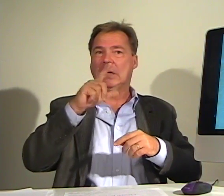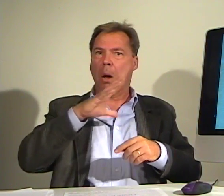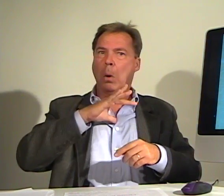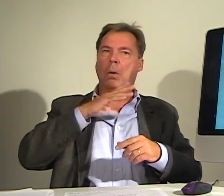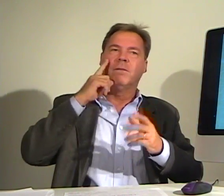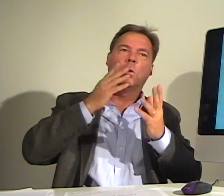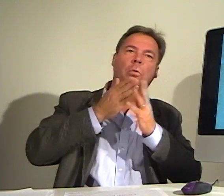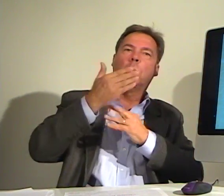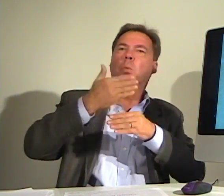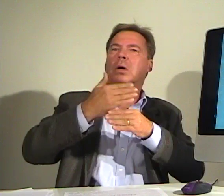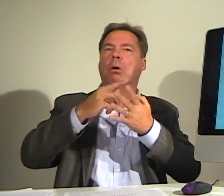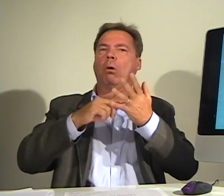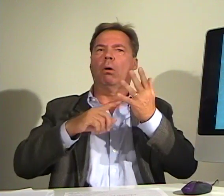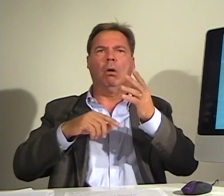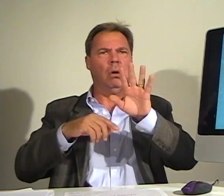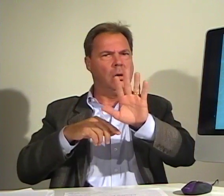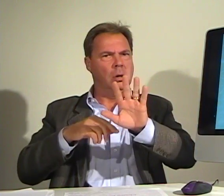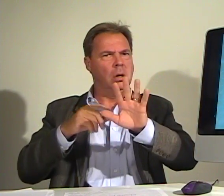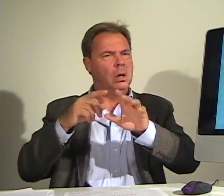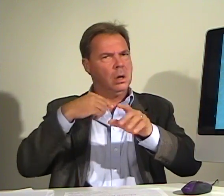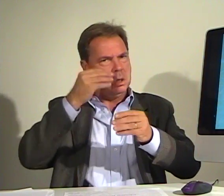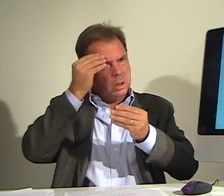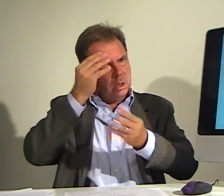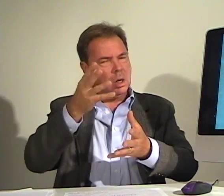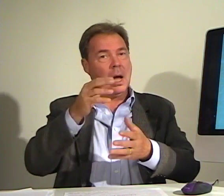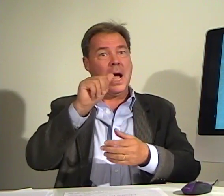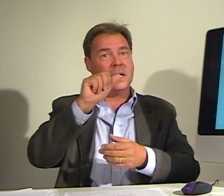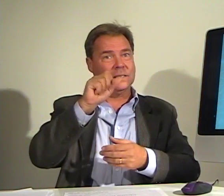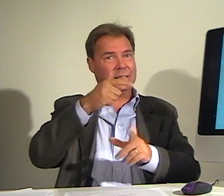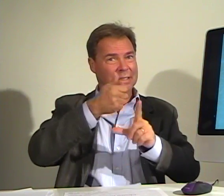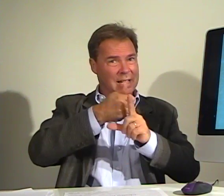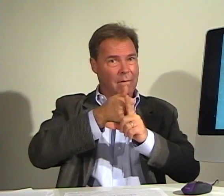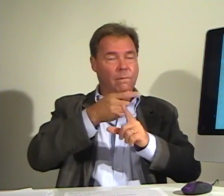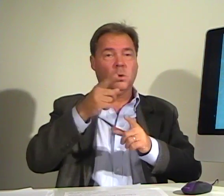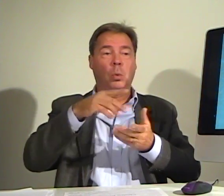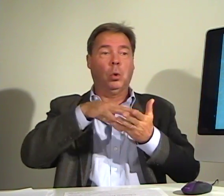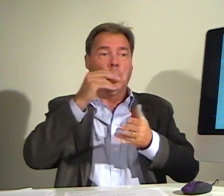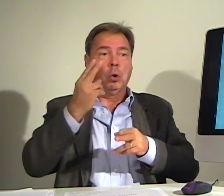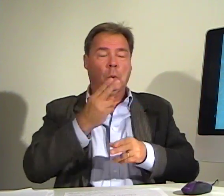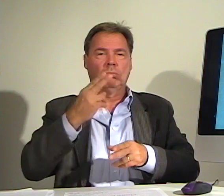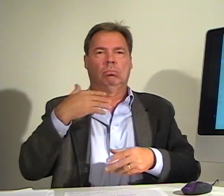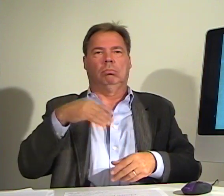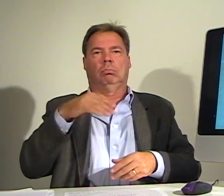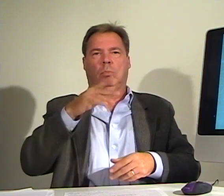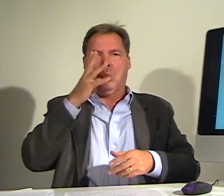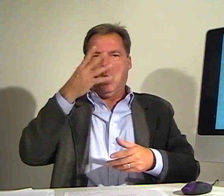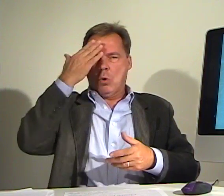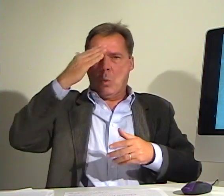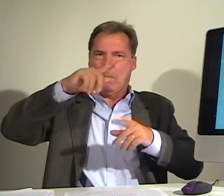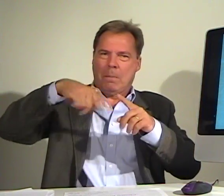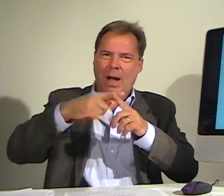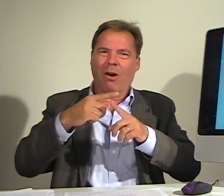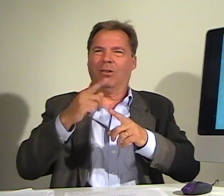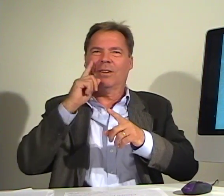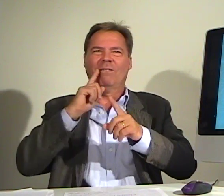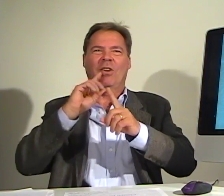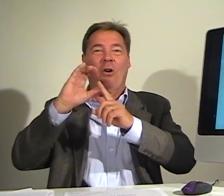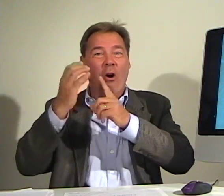remember I talked a little bit about using American Sign Language in places where it's hard to hear. Also, we have to know